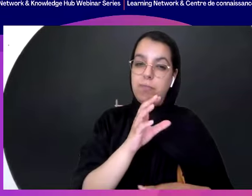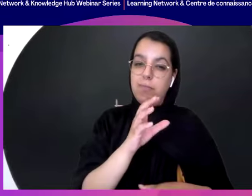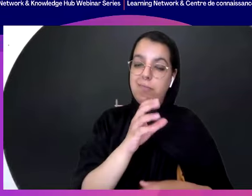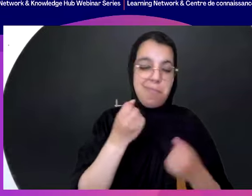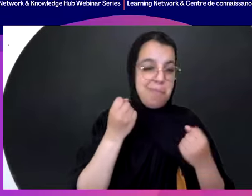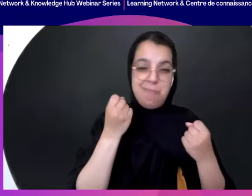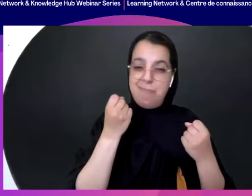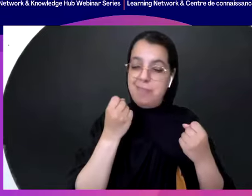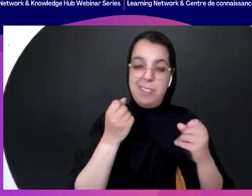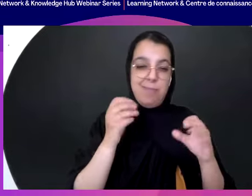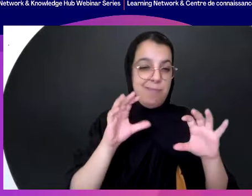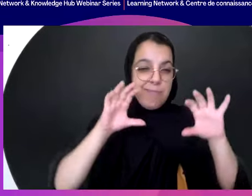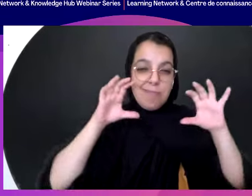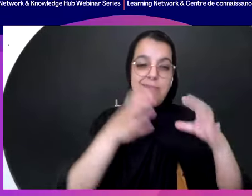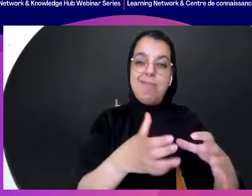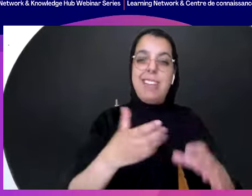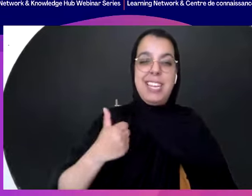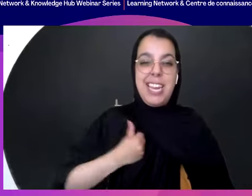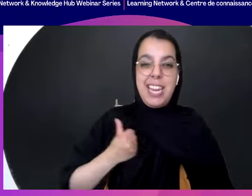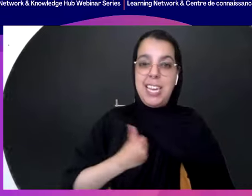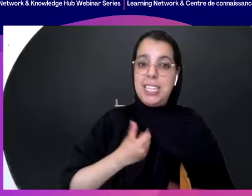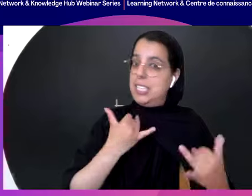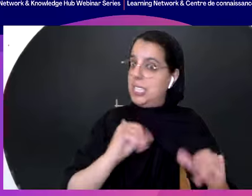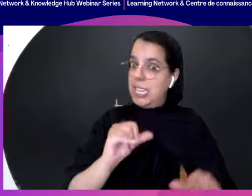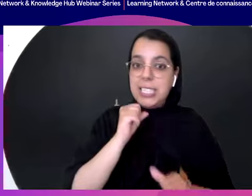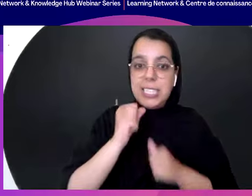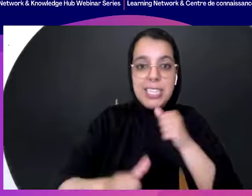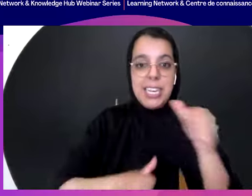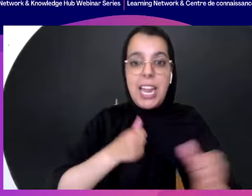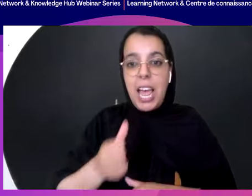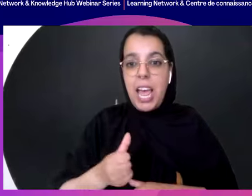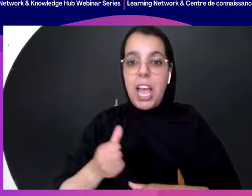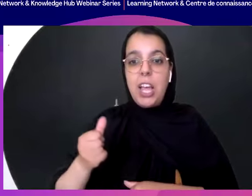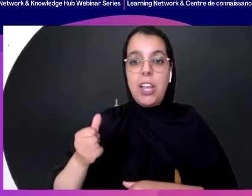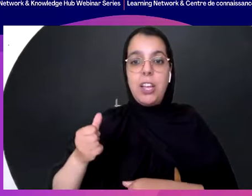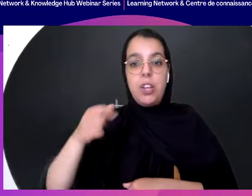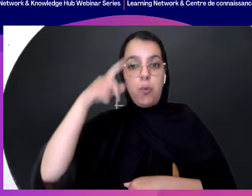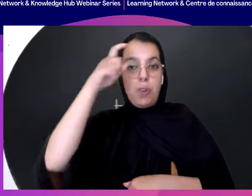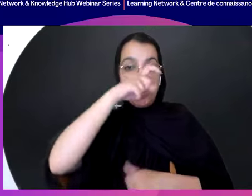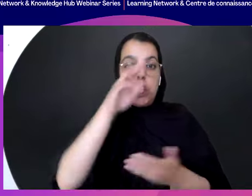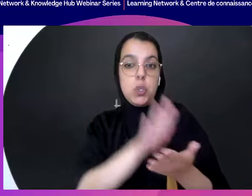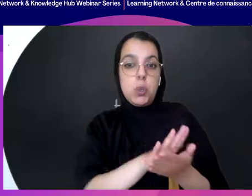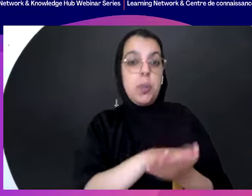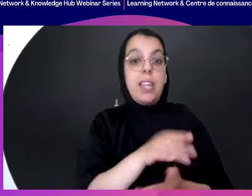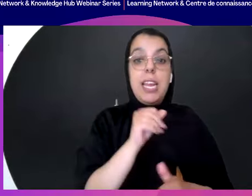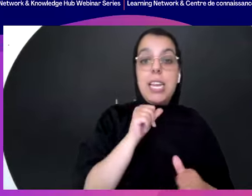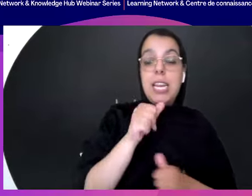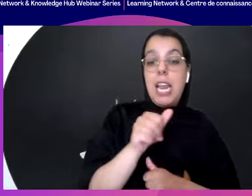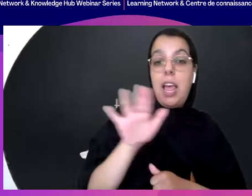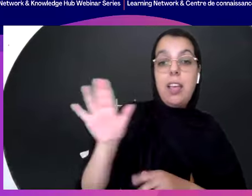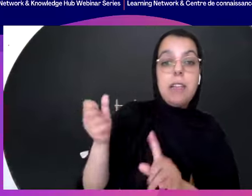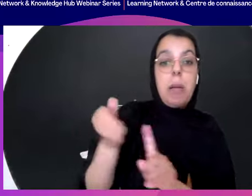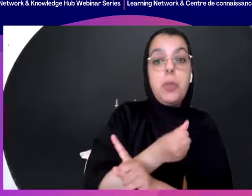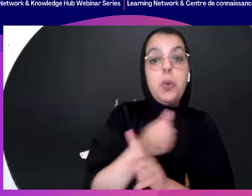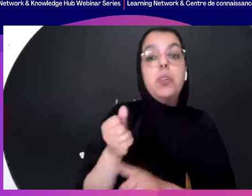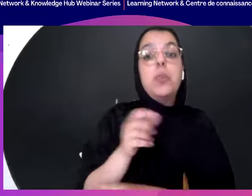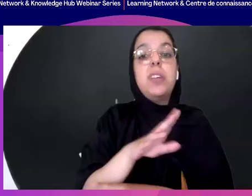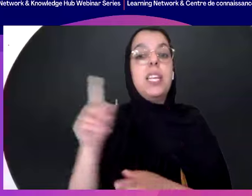residential schools, denying either the abuse or denying or minimizing the destructive